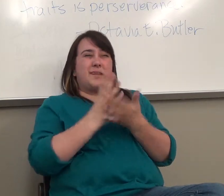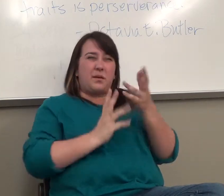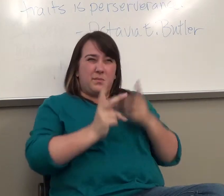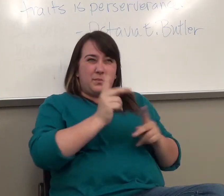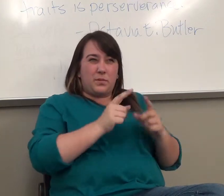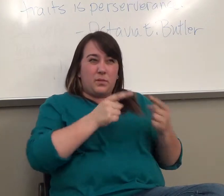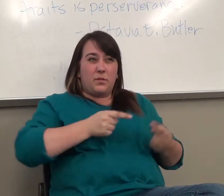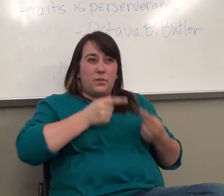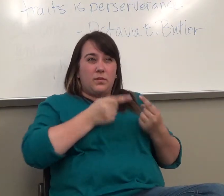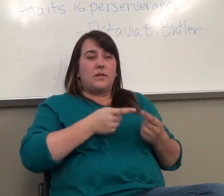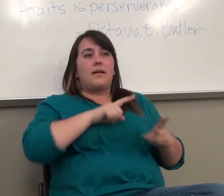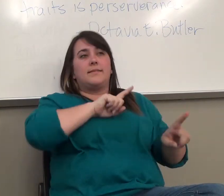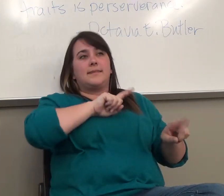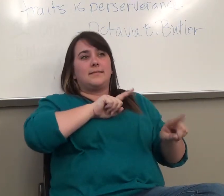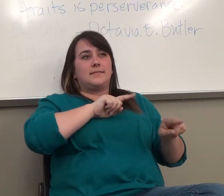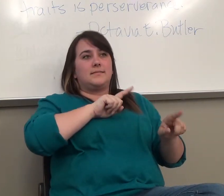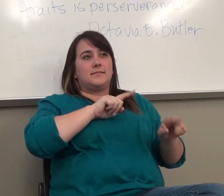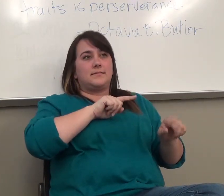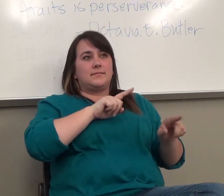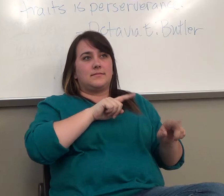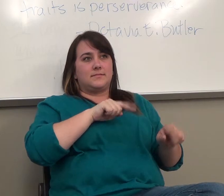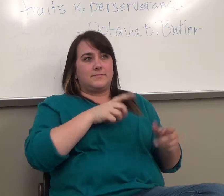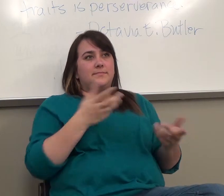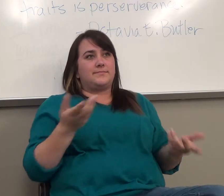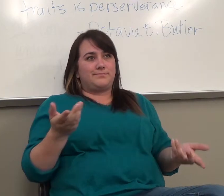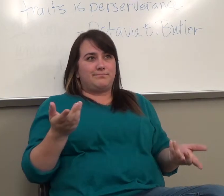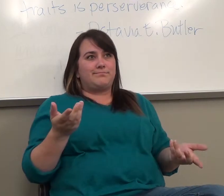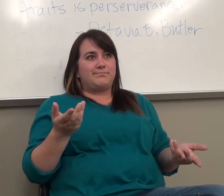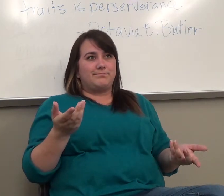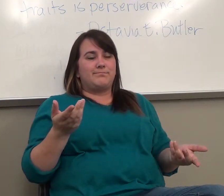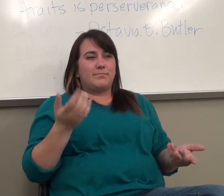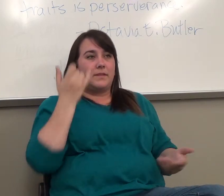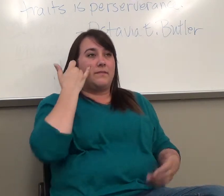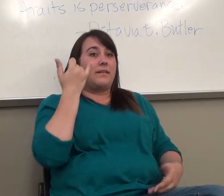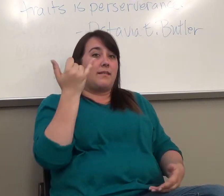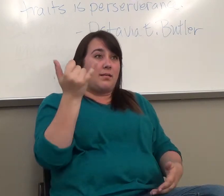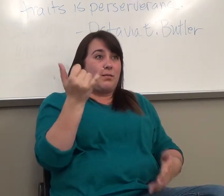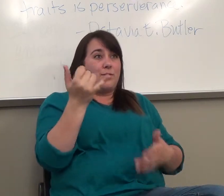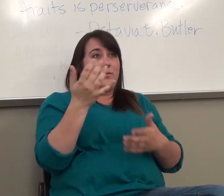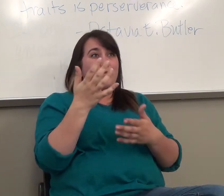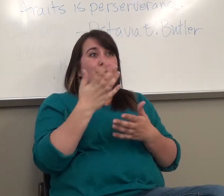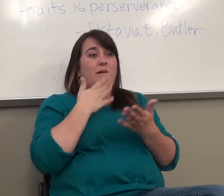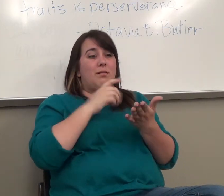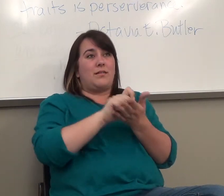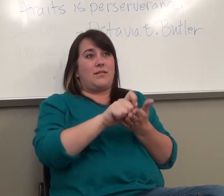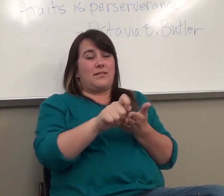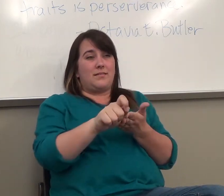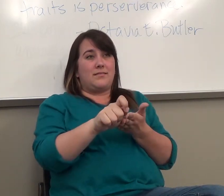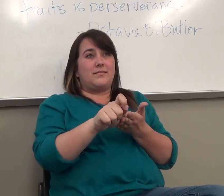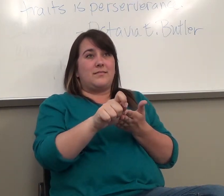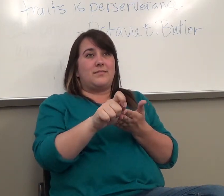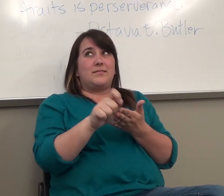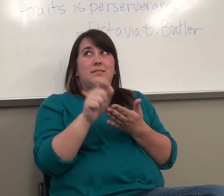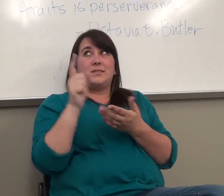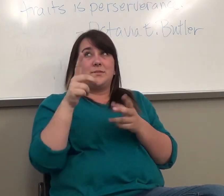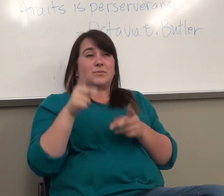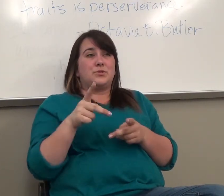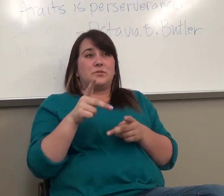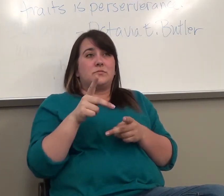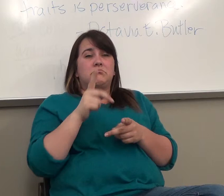is attendance. So if you, like I said, if you have a yellow highlight, this person only has that 1, I